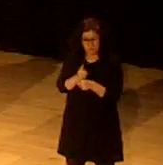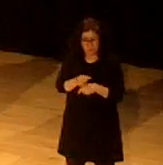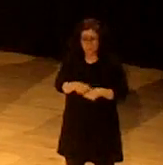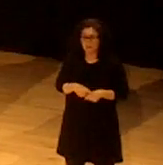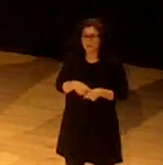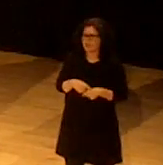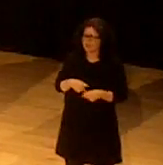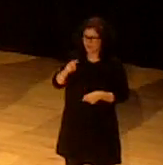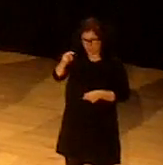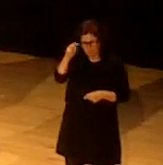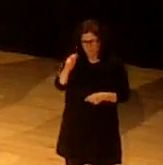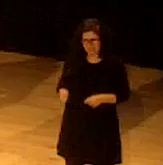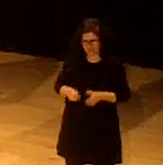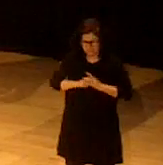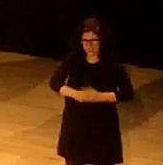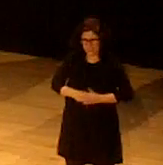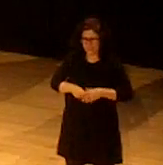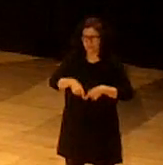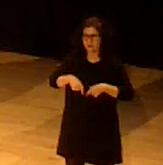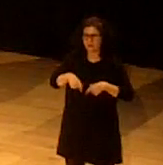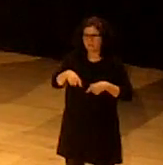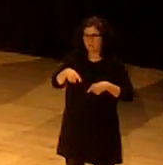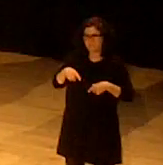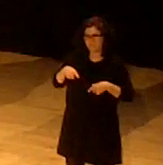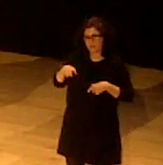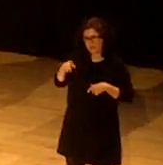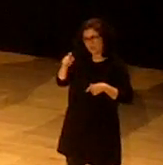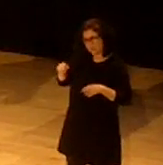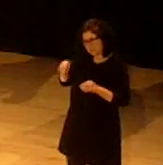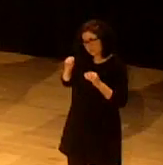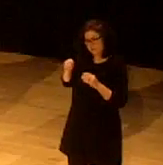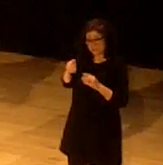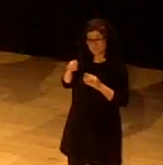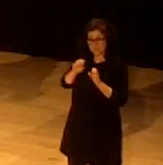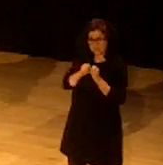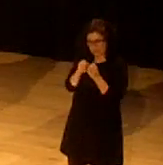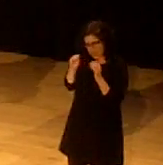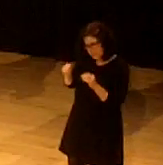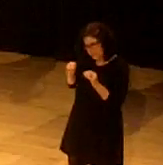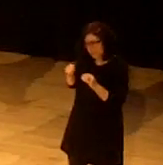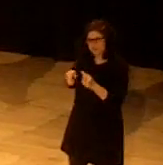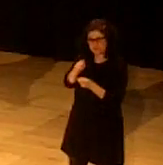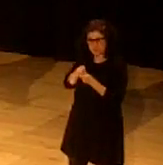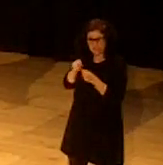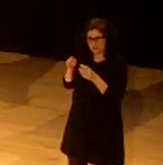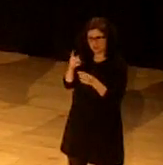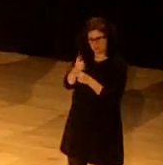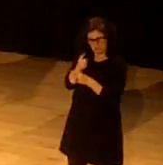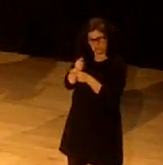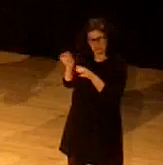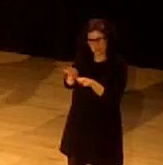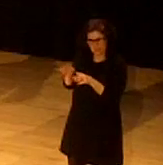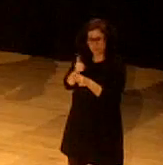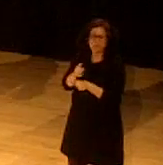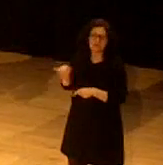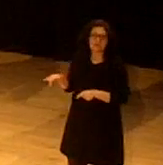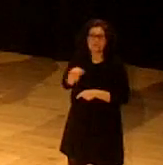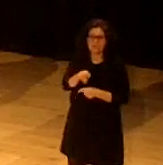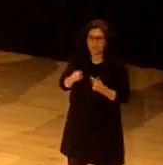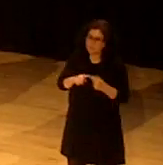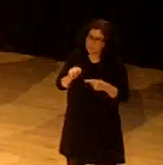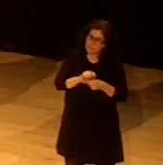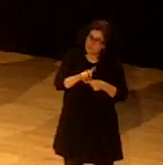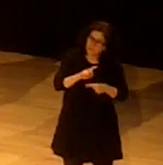to be from the outset is just like training a beautiful dog. You're told there are certain ways of behavior that will allow